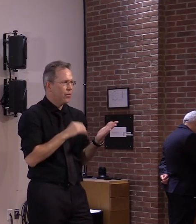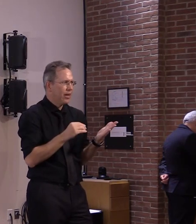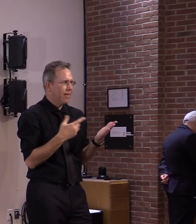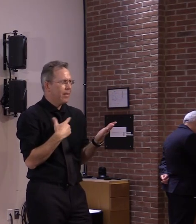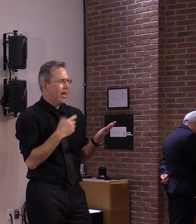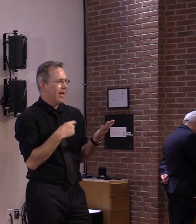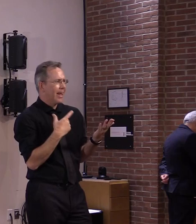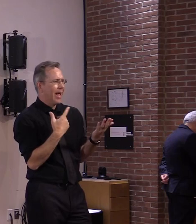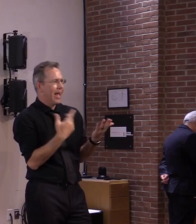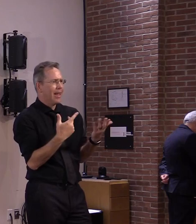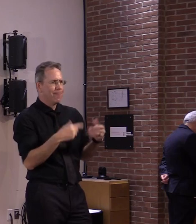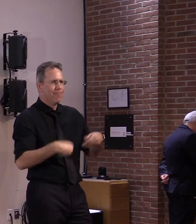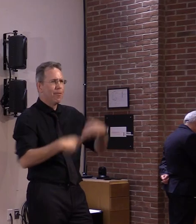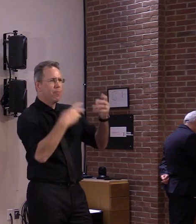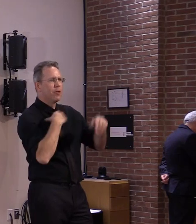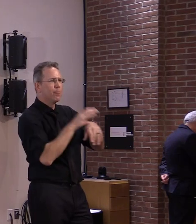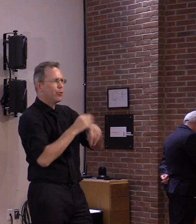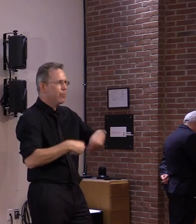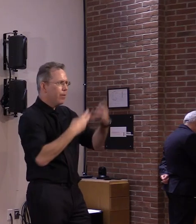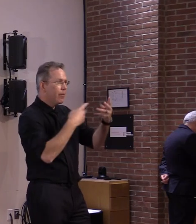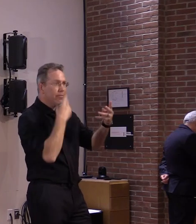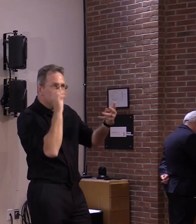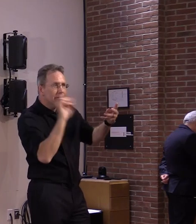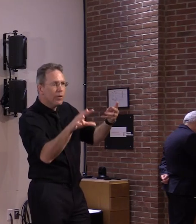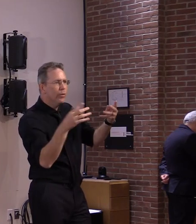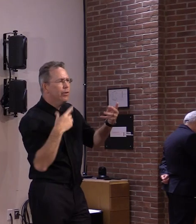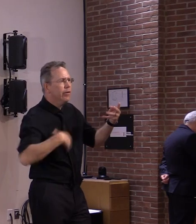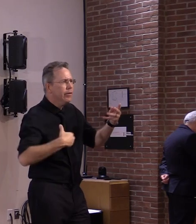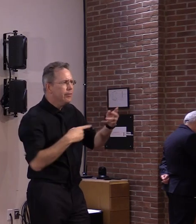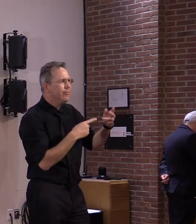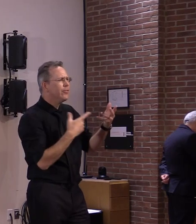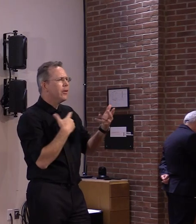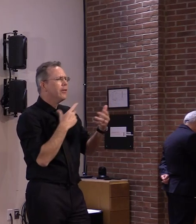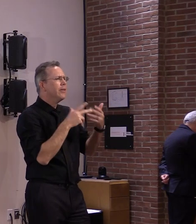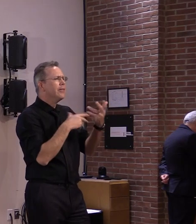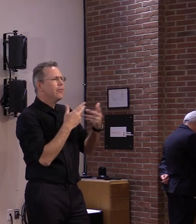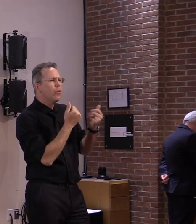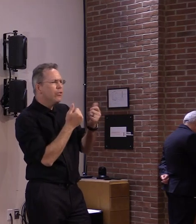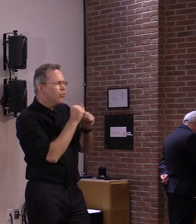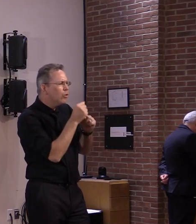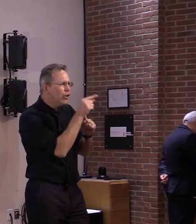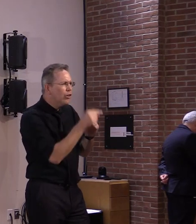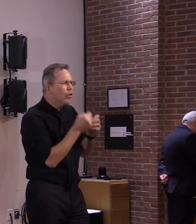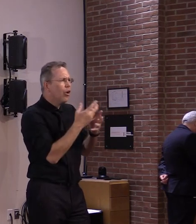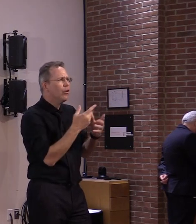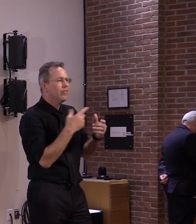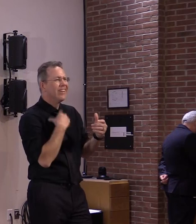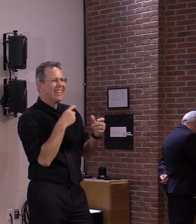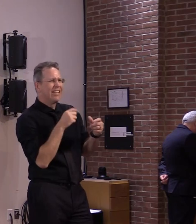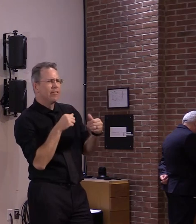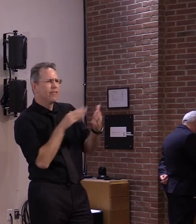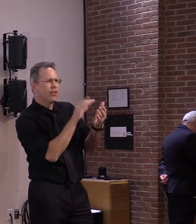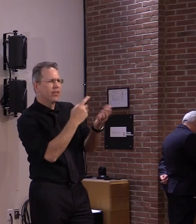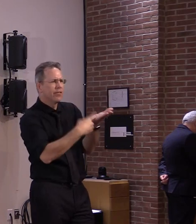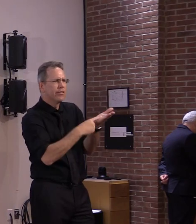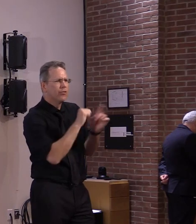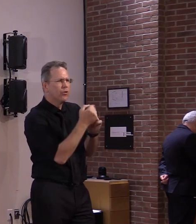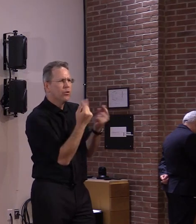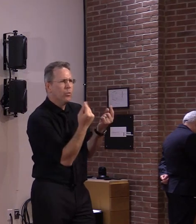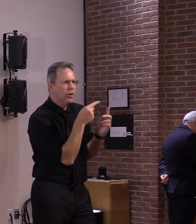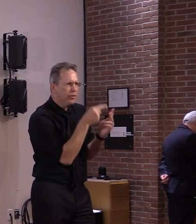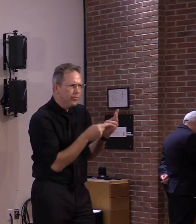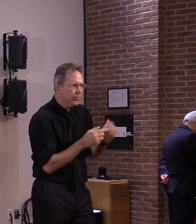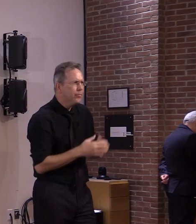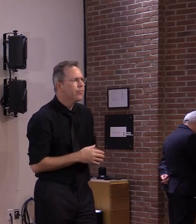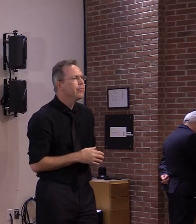number, but I can tell you the type of situation that we run into, it can happen a